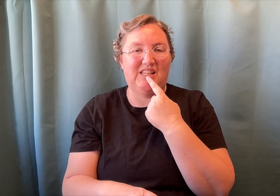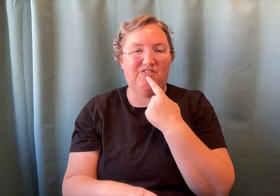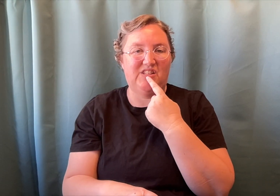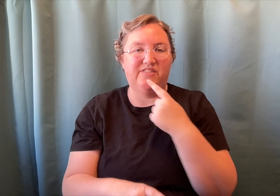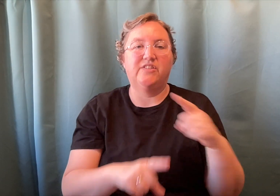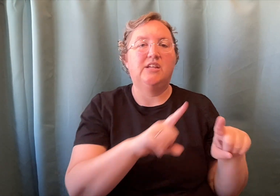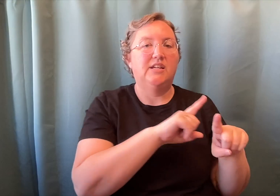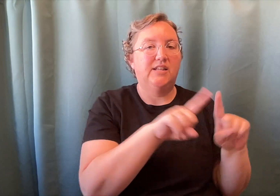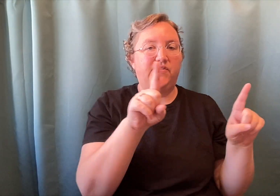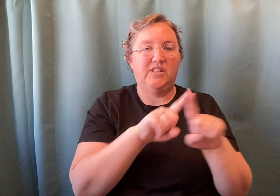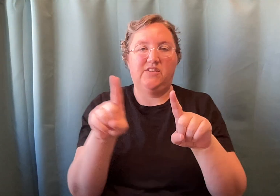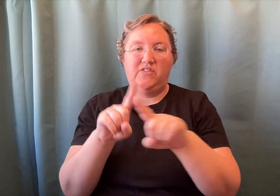dip.